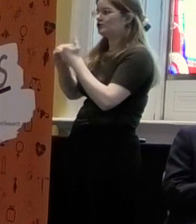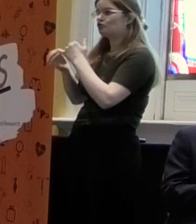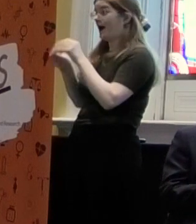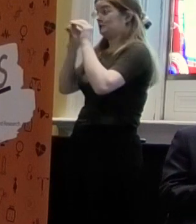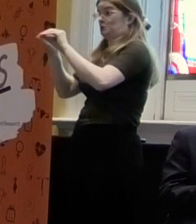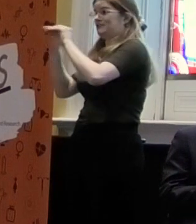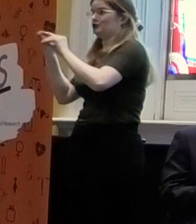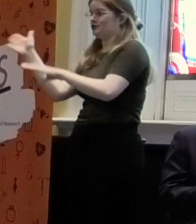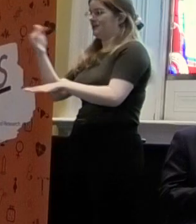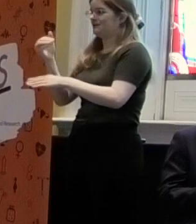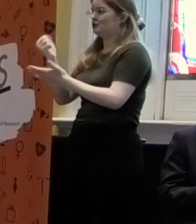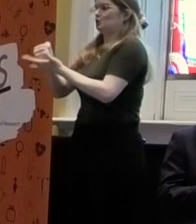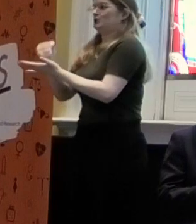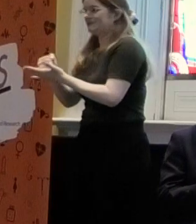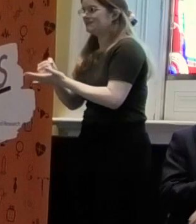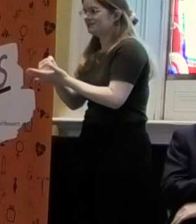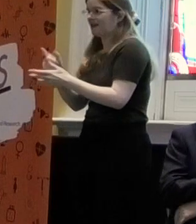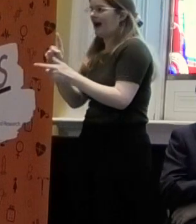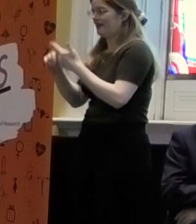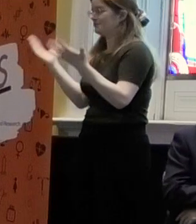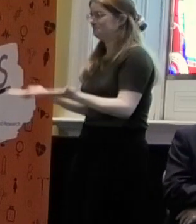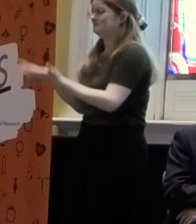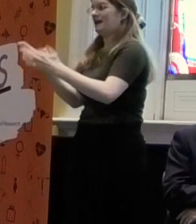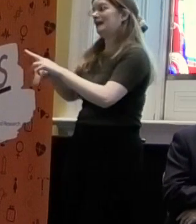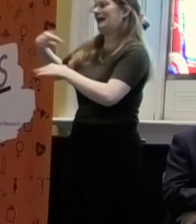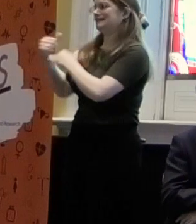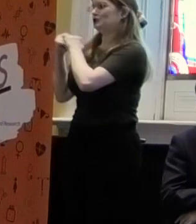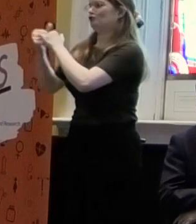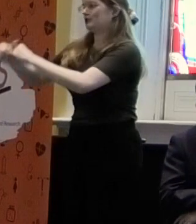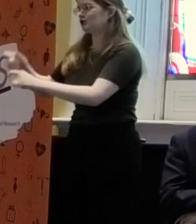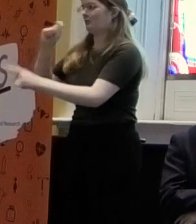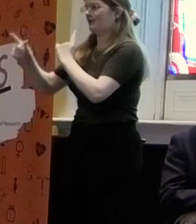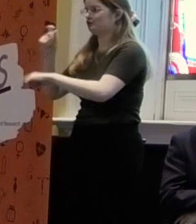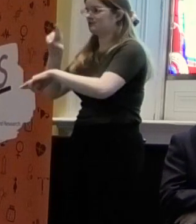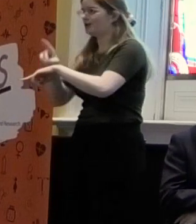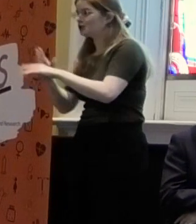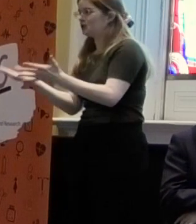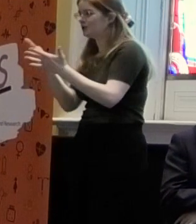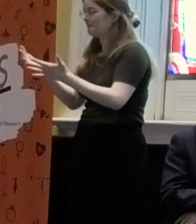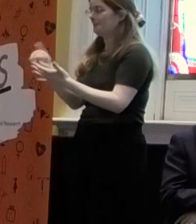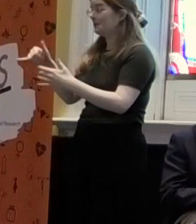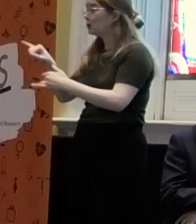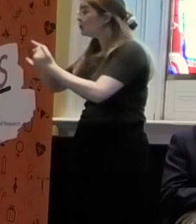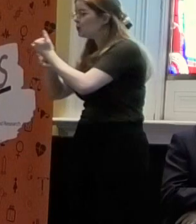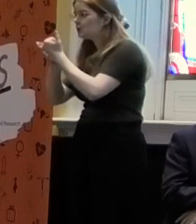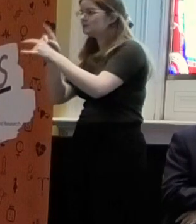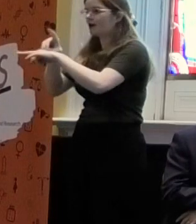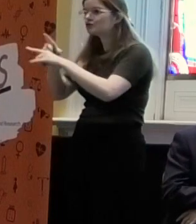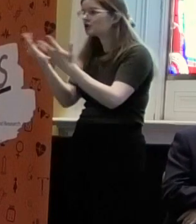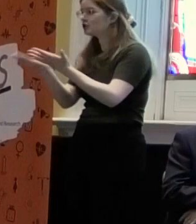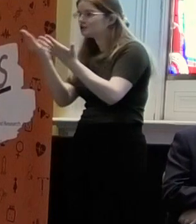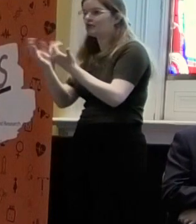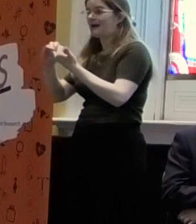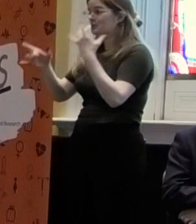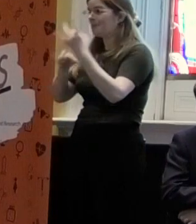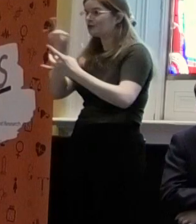teaching the medical students, but also trying to foster the next generation of obstetrician gynecologists, identifying who they may be, stimulating our best